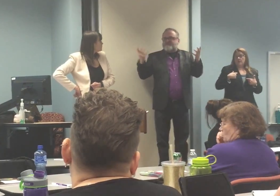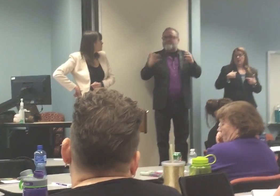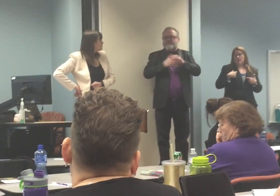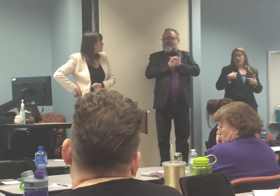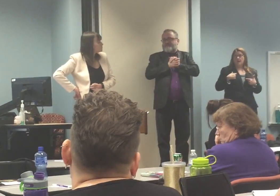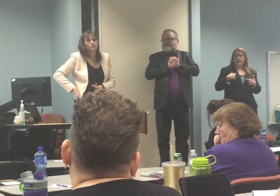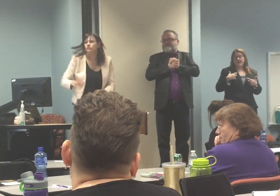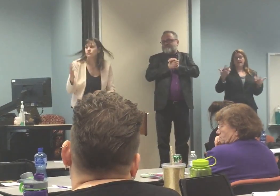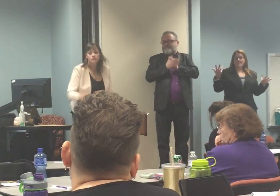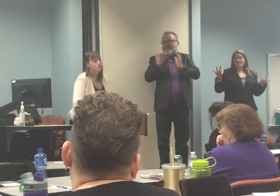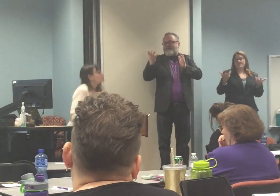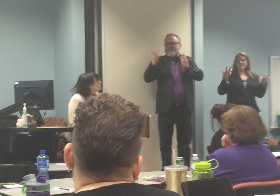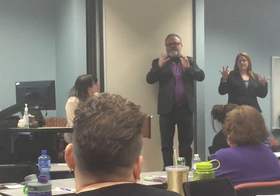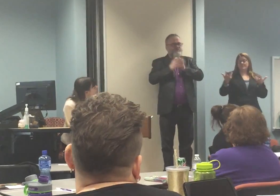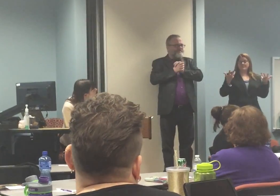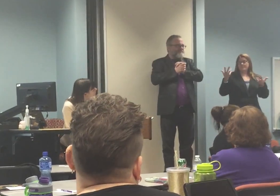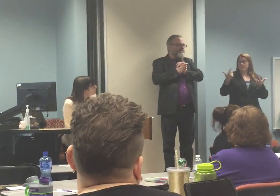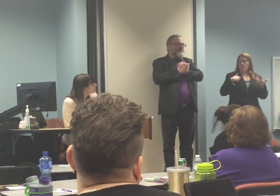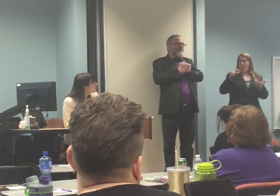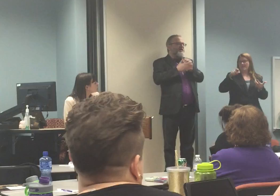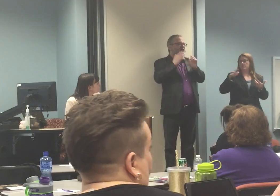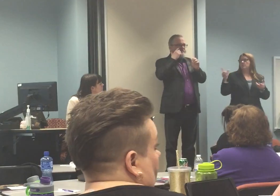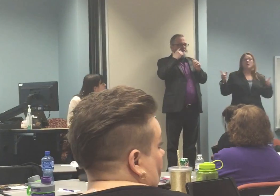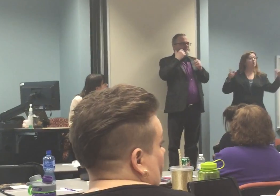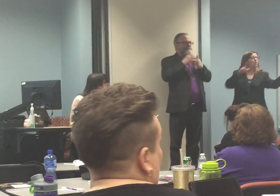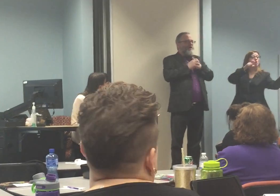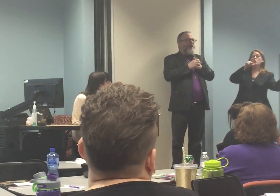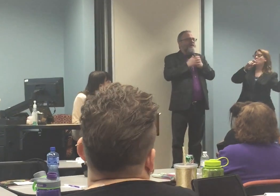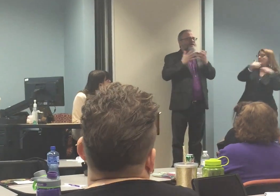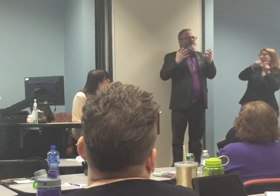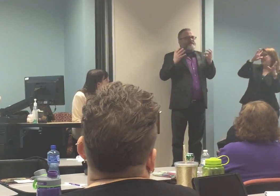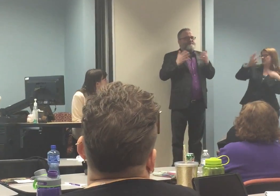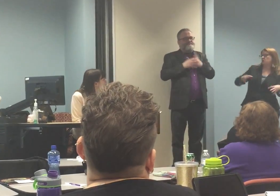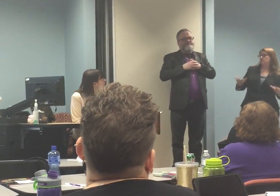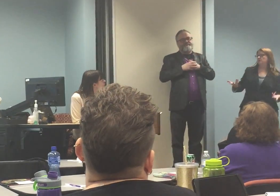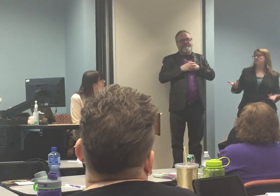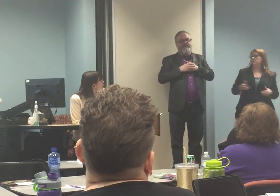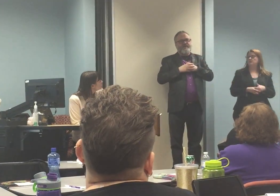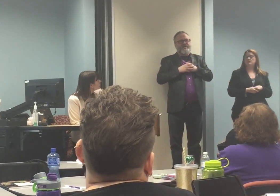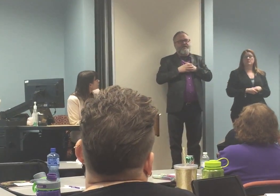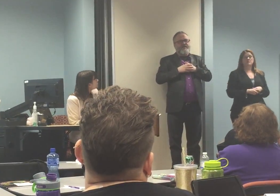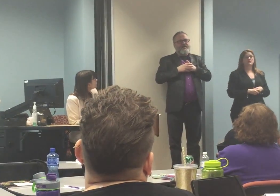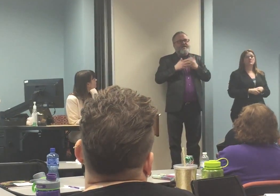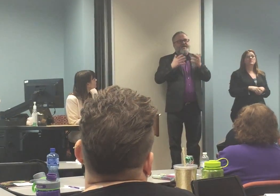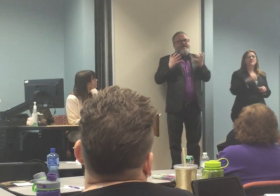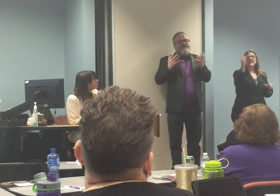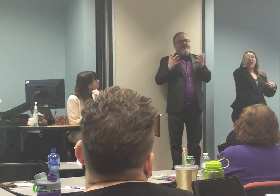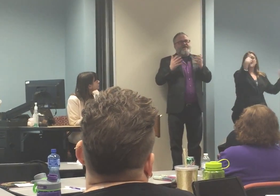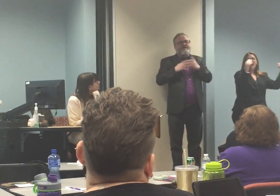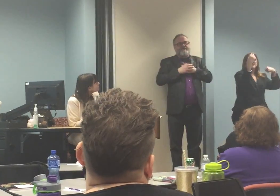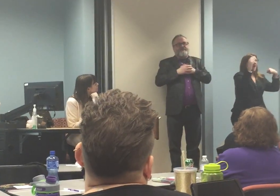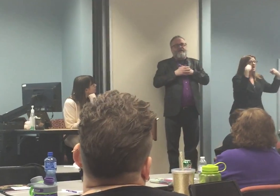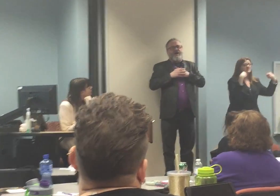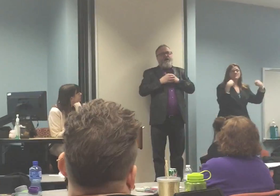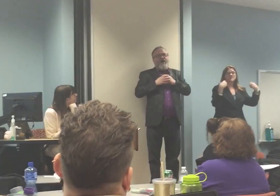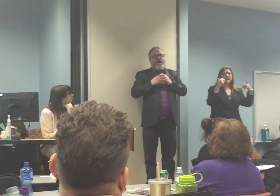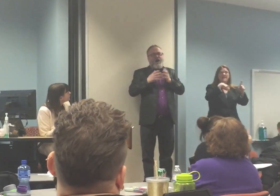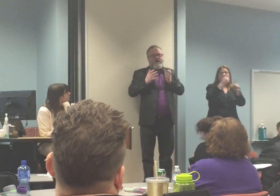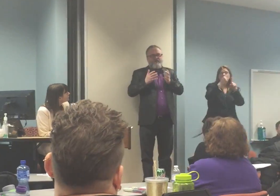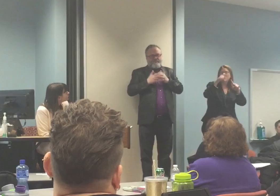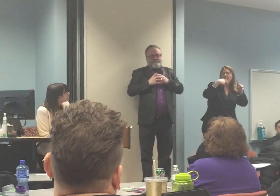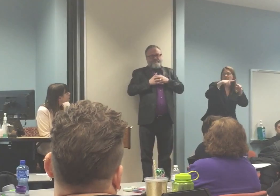we'll have to, Who did I make wanted the to- decision? Yeah. Who made the decision? It affects cycling, Yeah. it